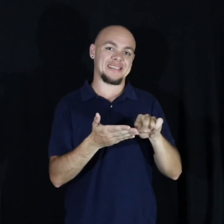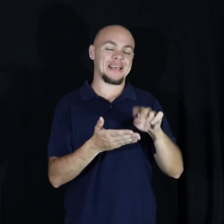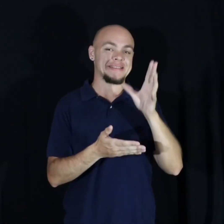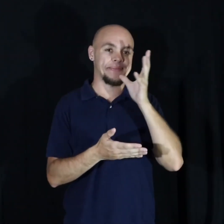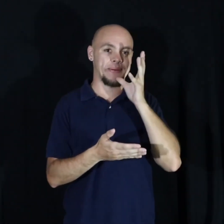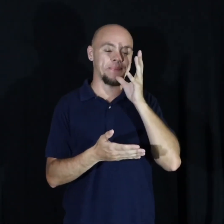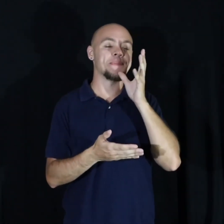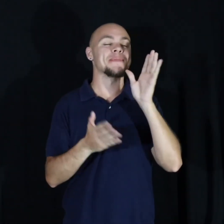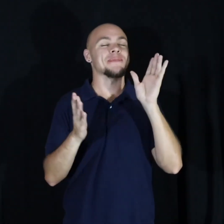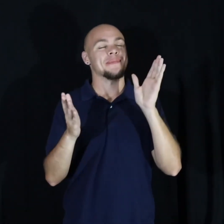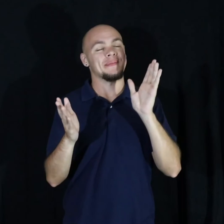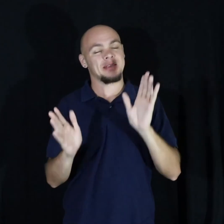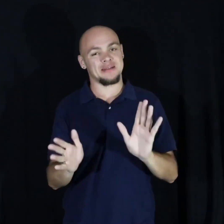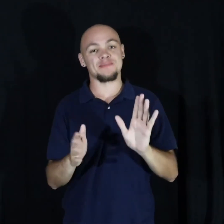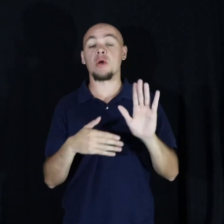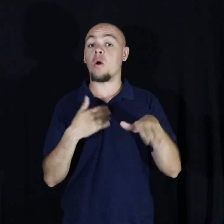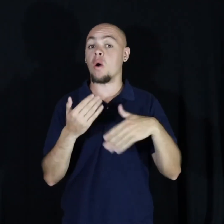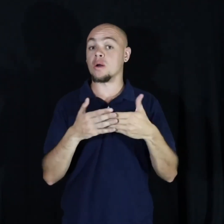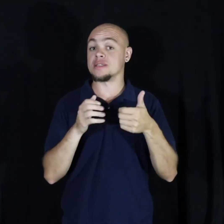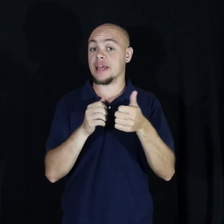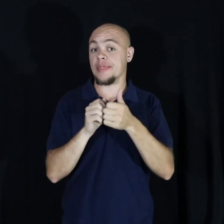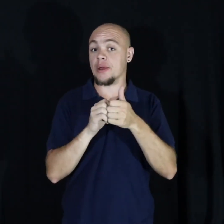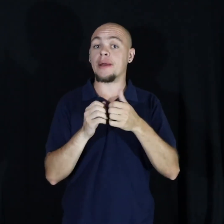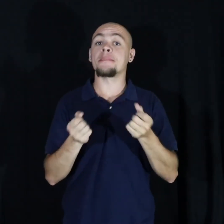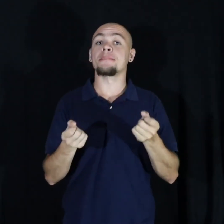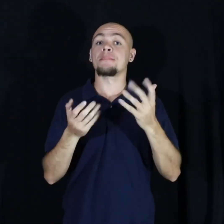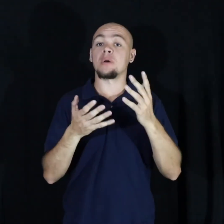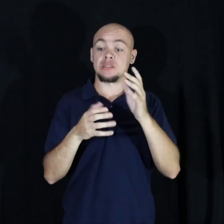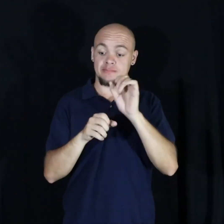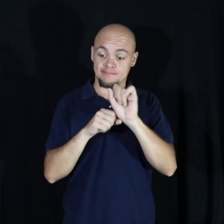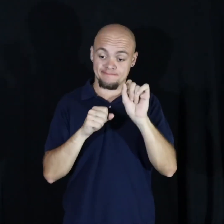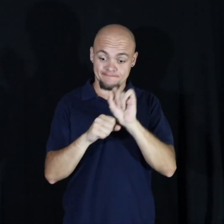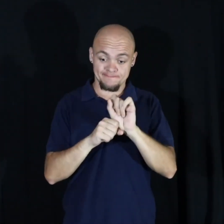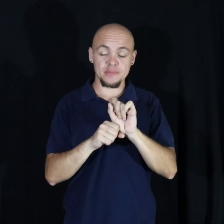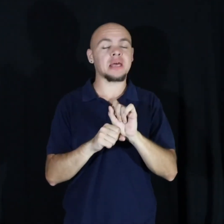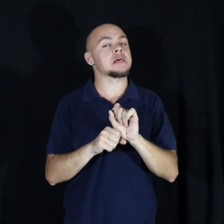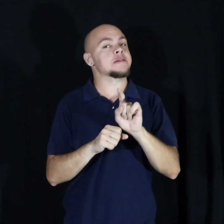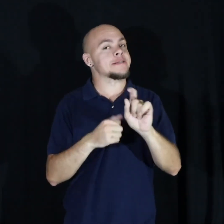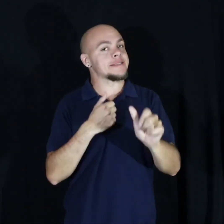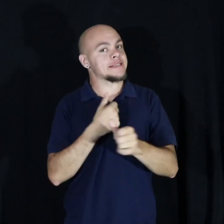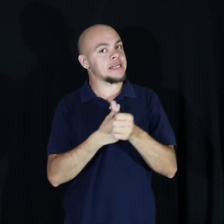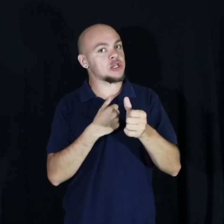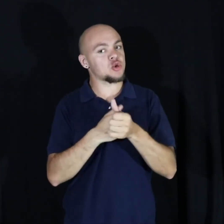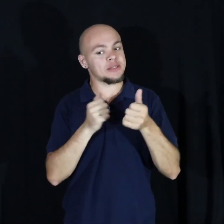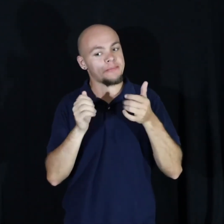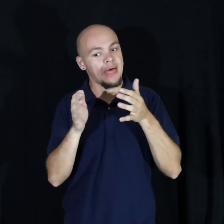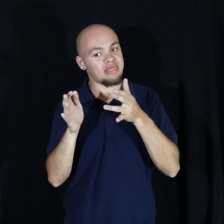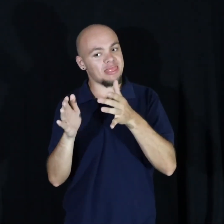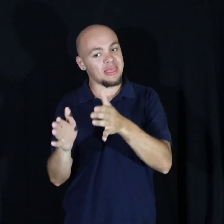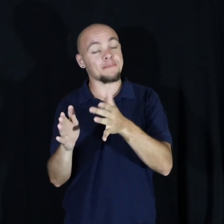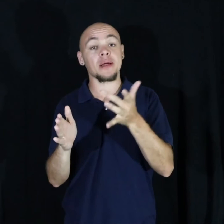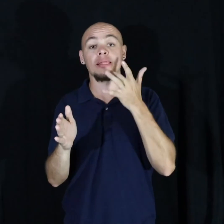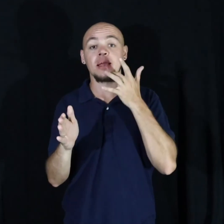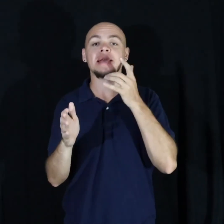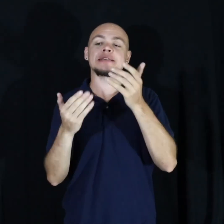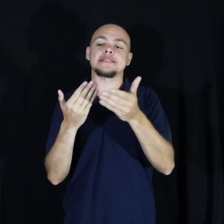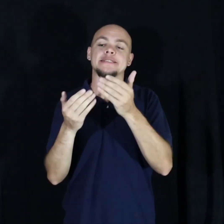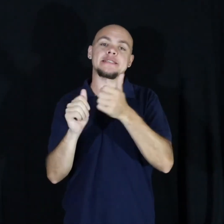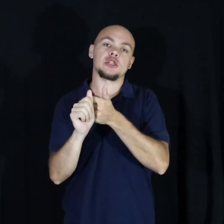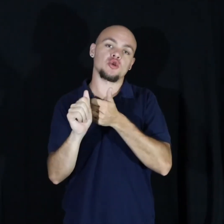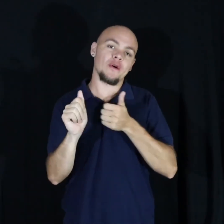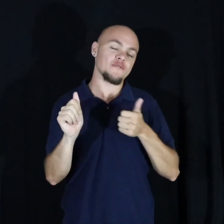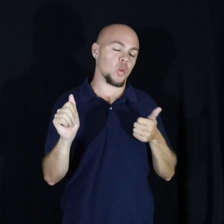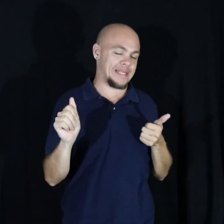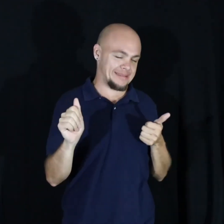way. All in all, multitasking is a very dangerous road you can put yourself on. Luckily, it's also a very easy path to